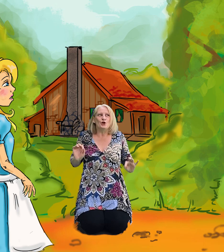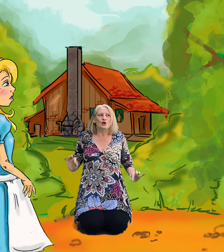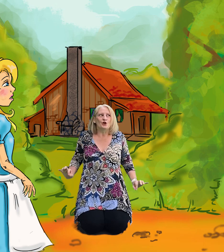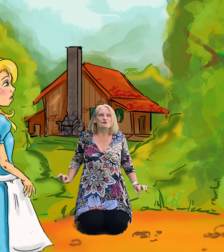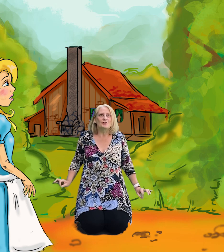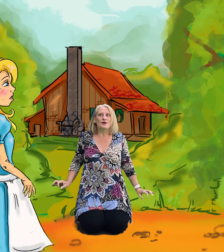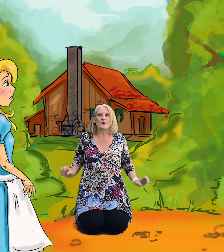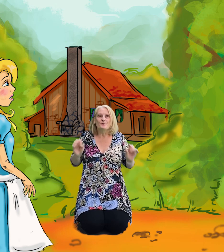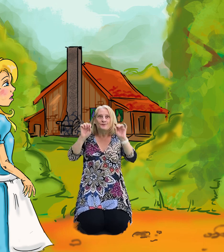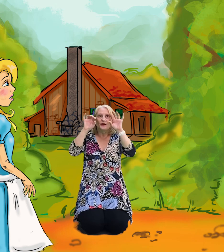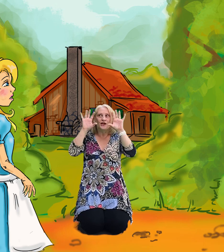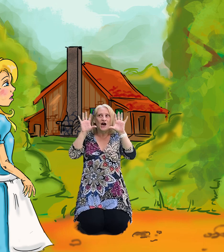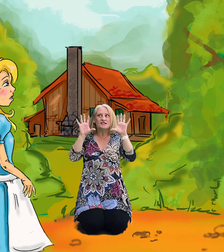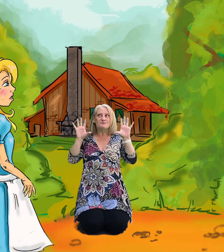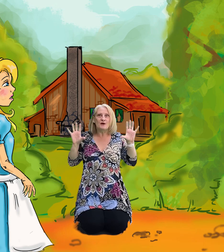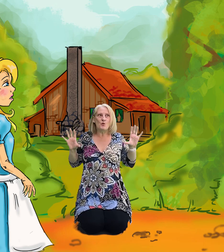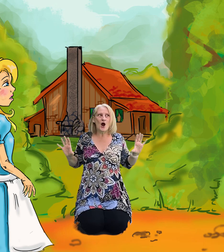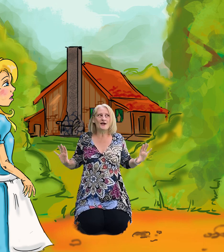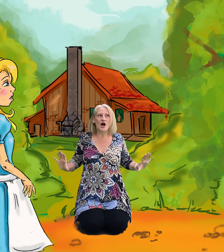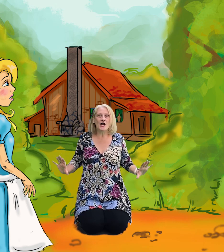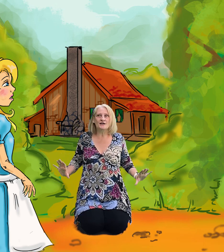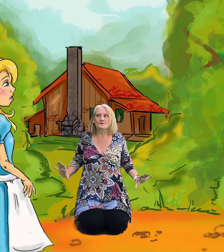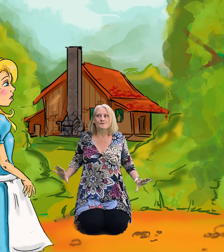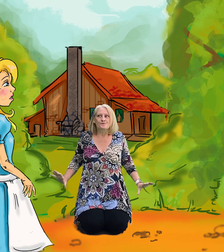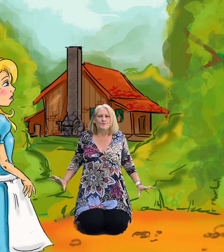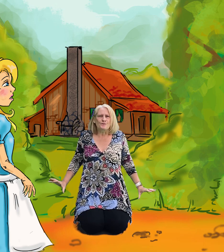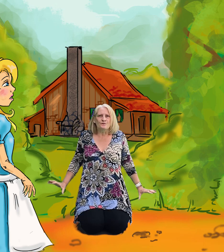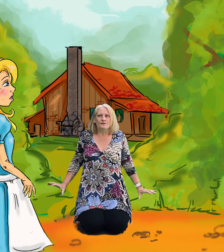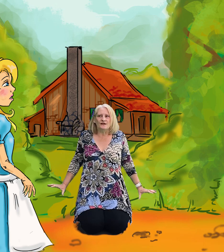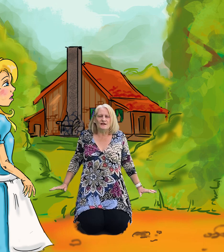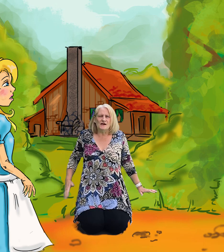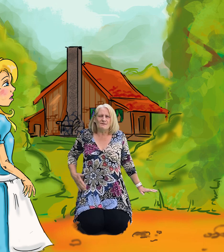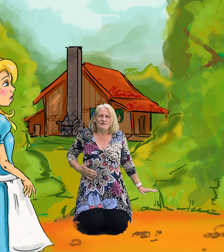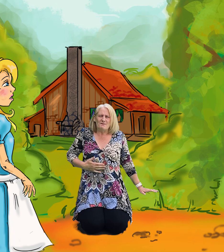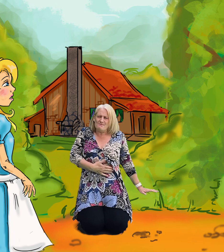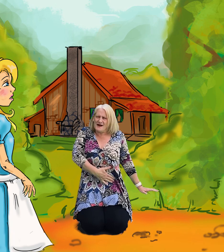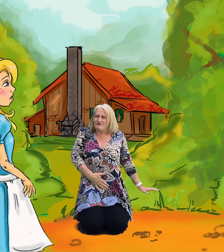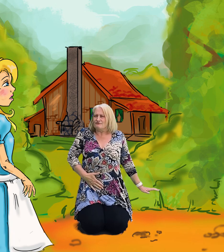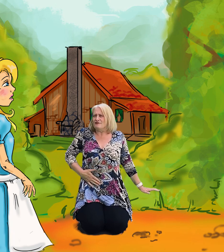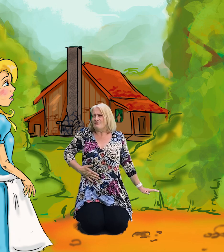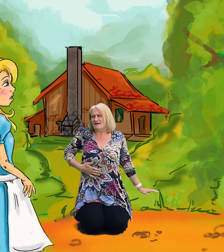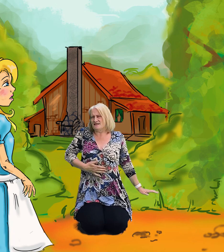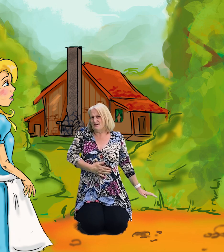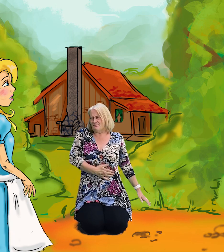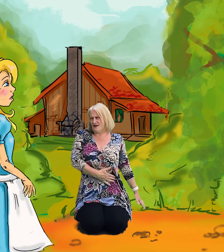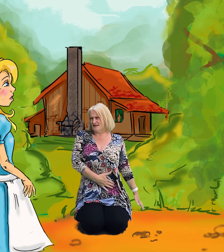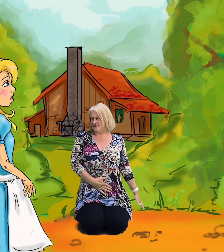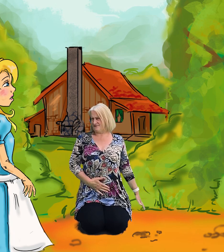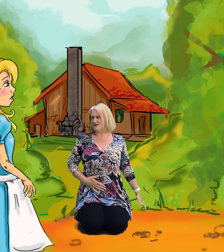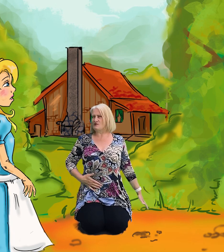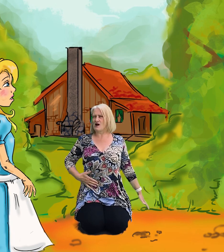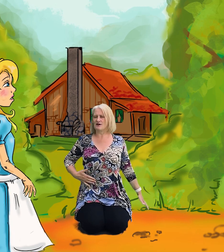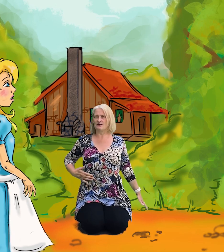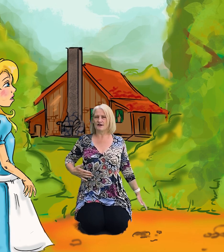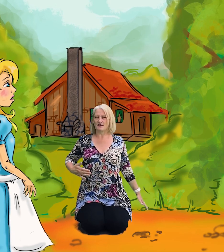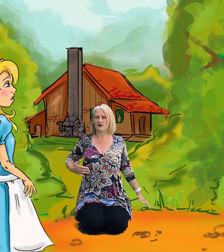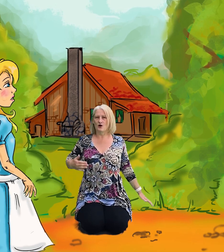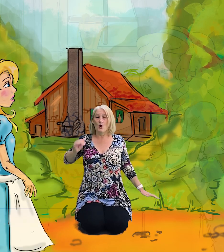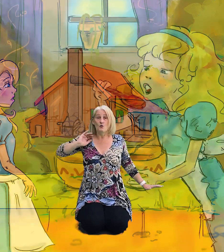close together. Nice big wide eyes. Mmm, yummy. We make rubber. Tummy makes us feel hungry. Well,